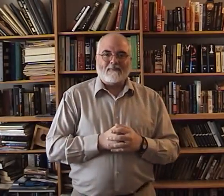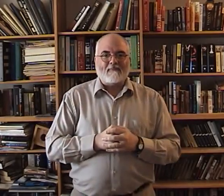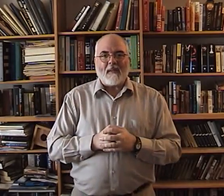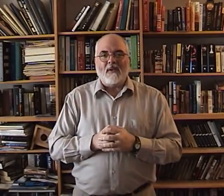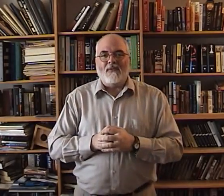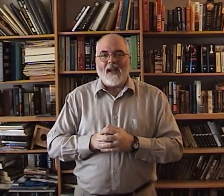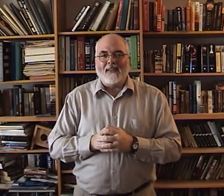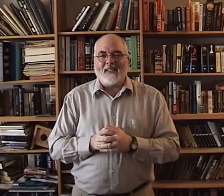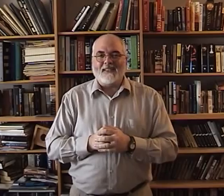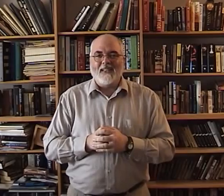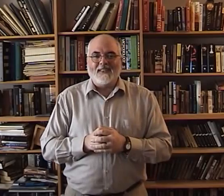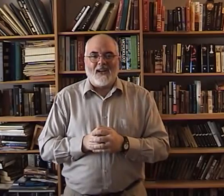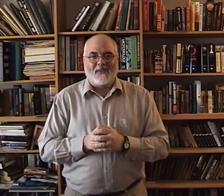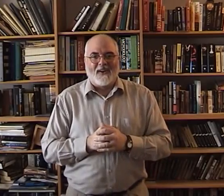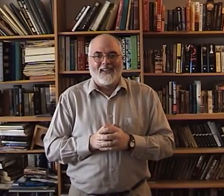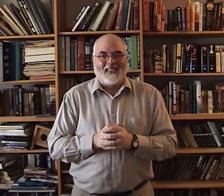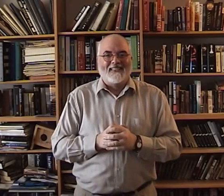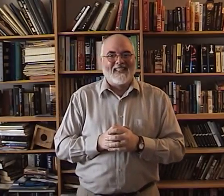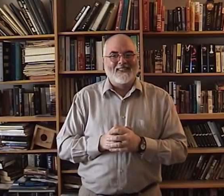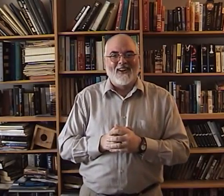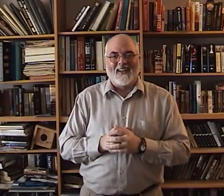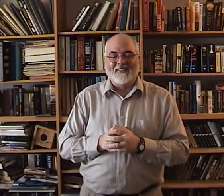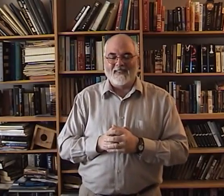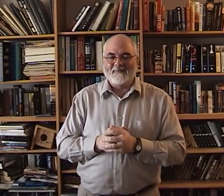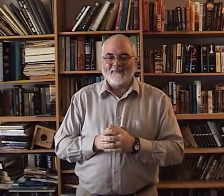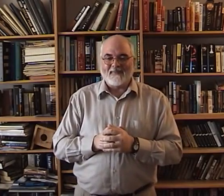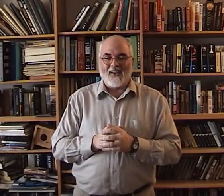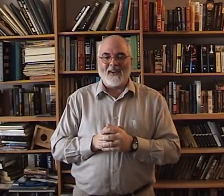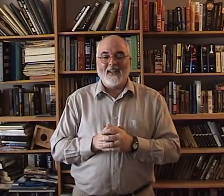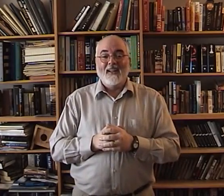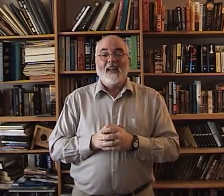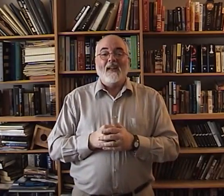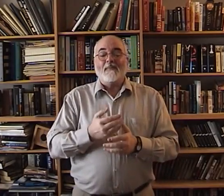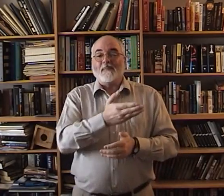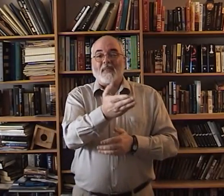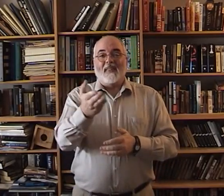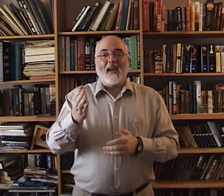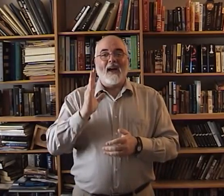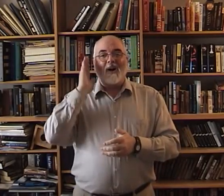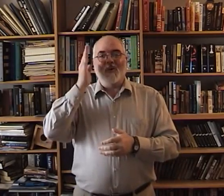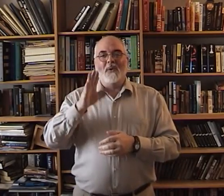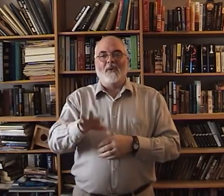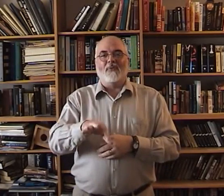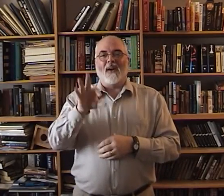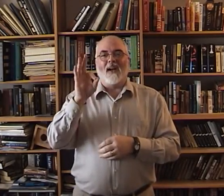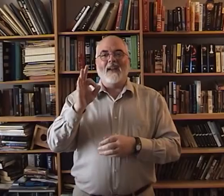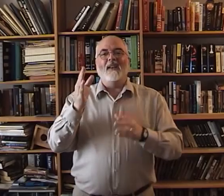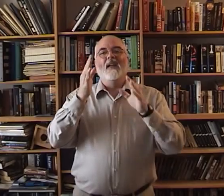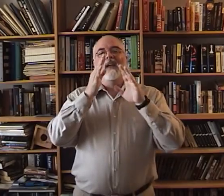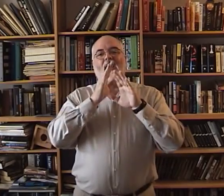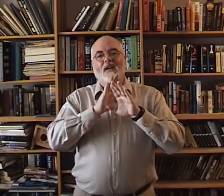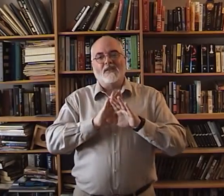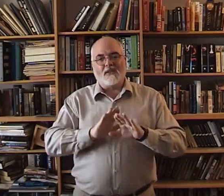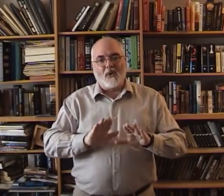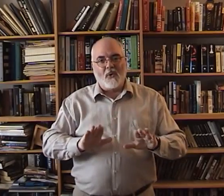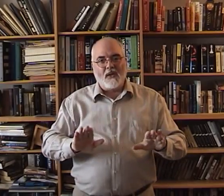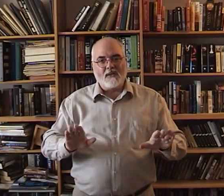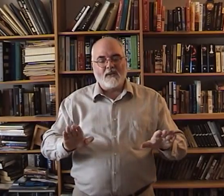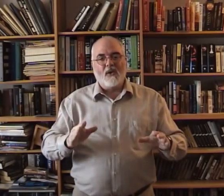I've been fighting that sneeze now for since I started. Okay. Thou will find a solace